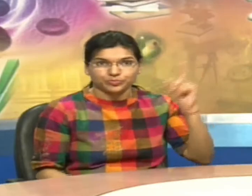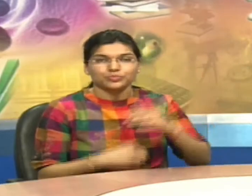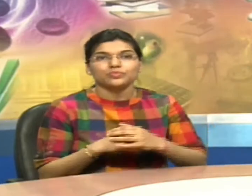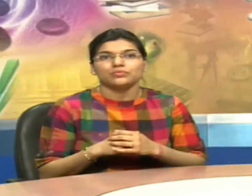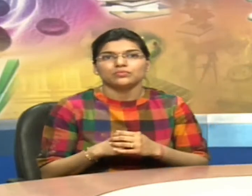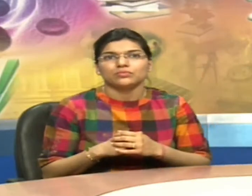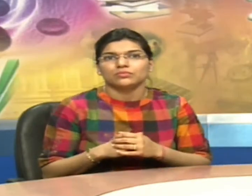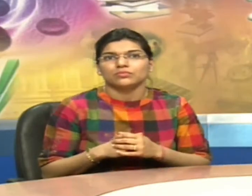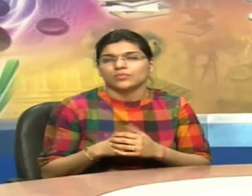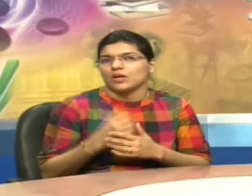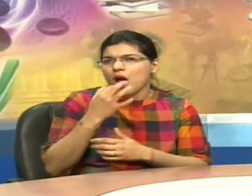Similarly, in second,